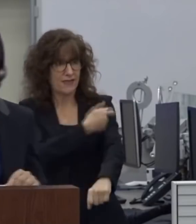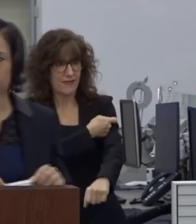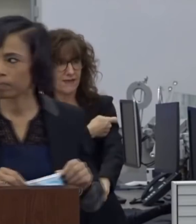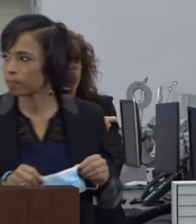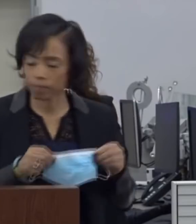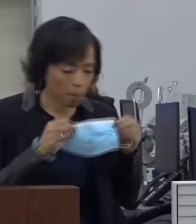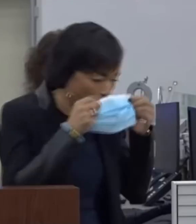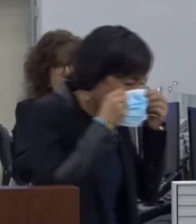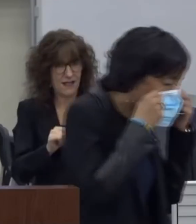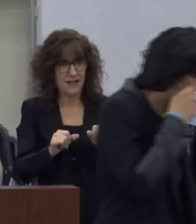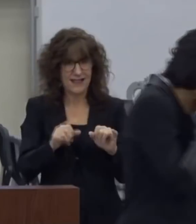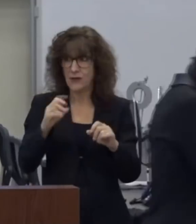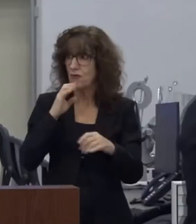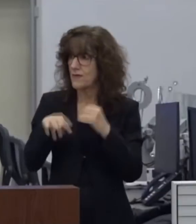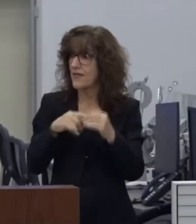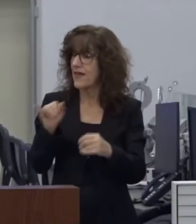that?